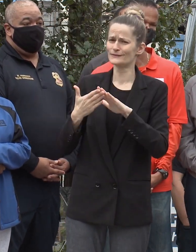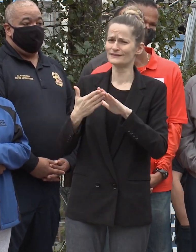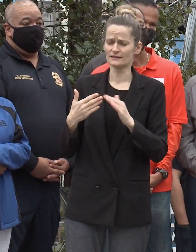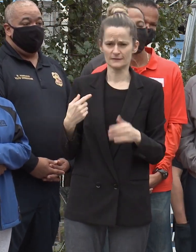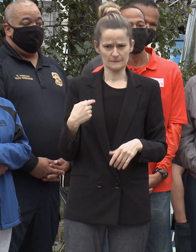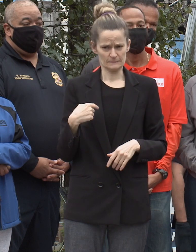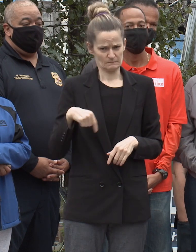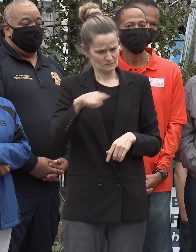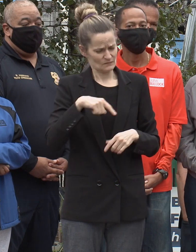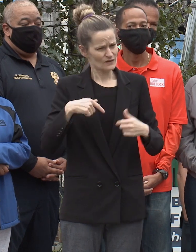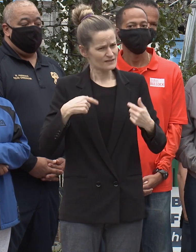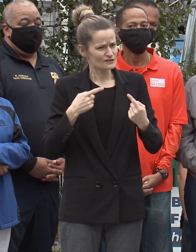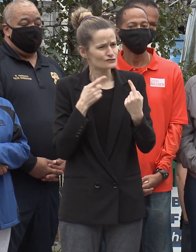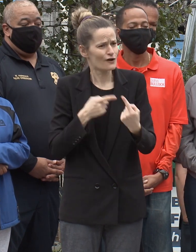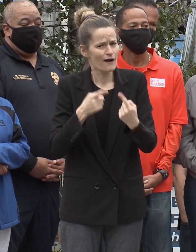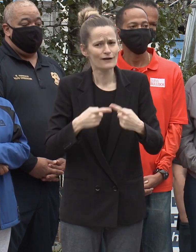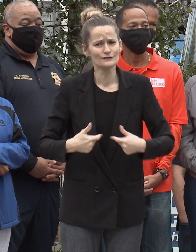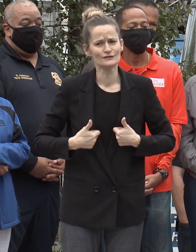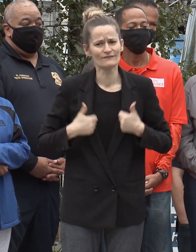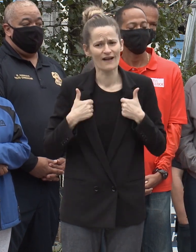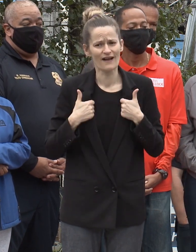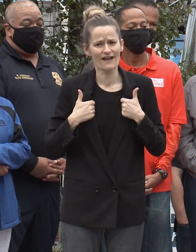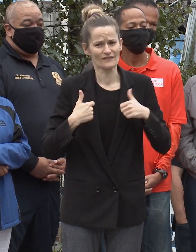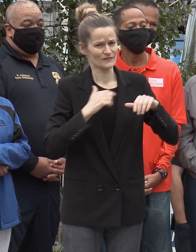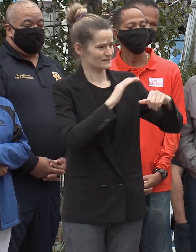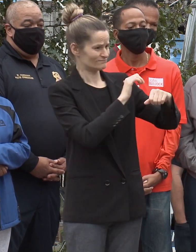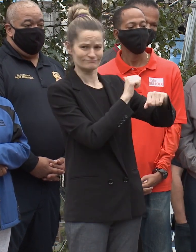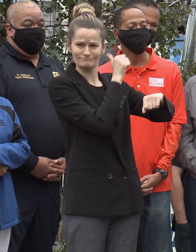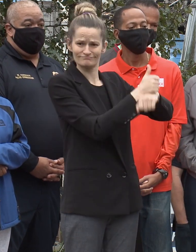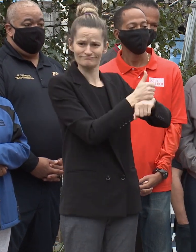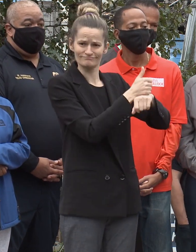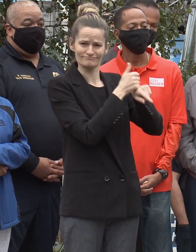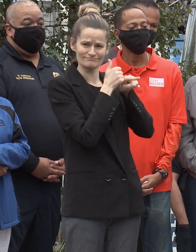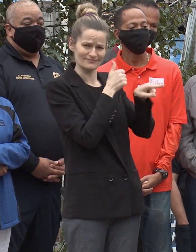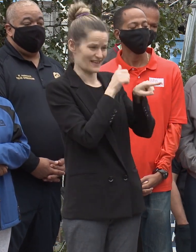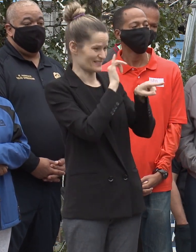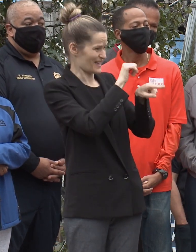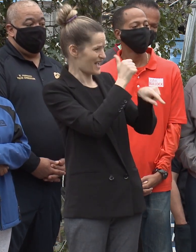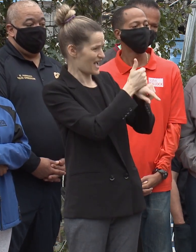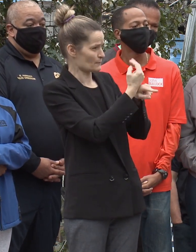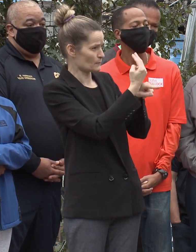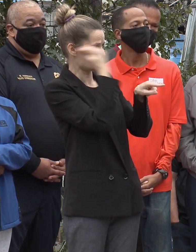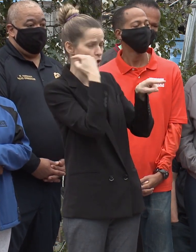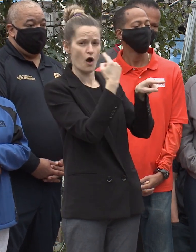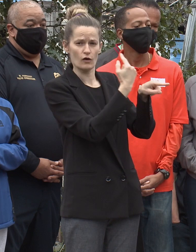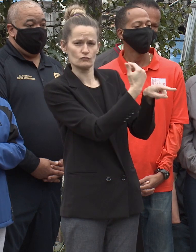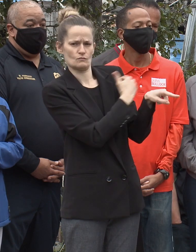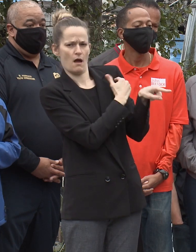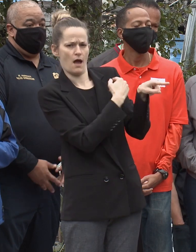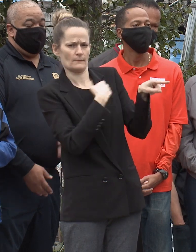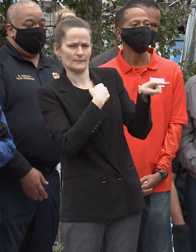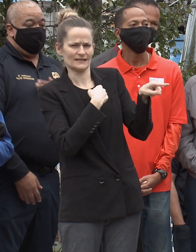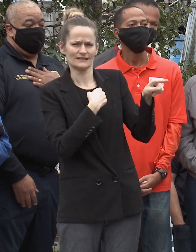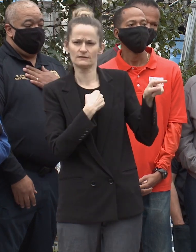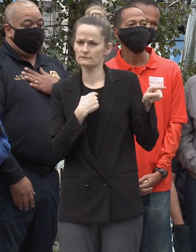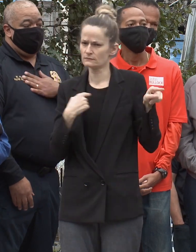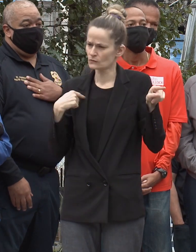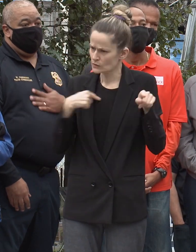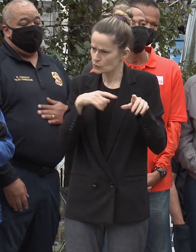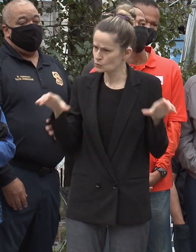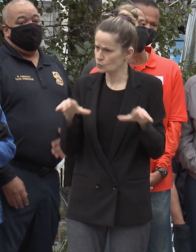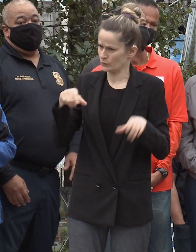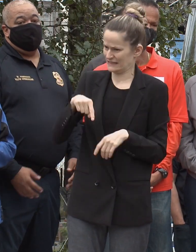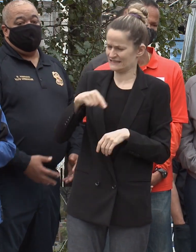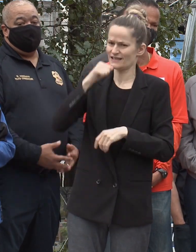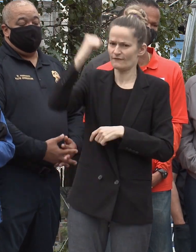that monument will remind us of that. So without that, we do this every Saturday, with the exception of one Saturday.